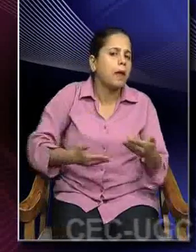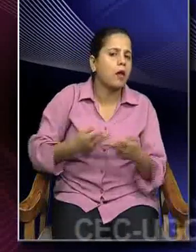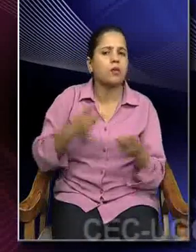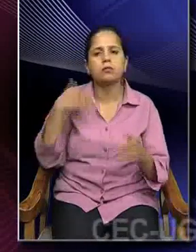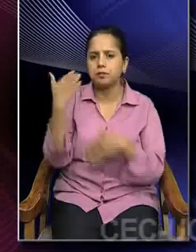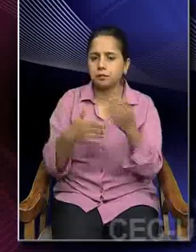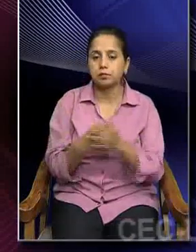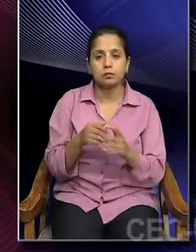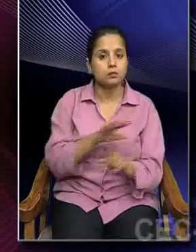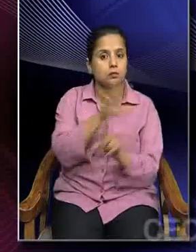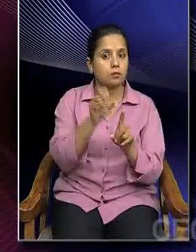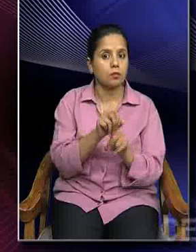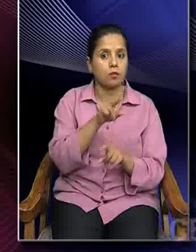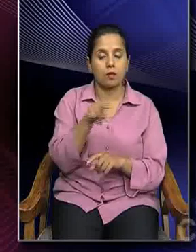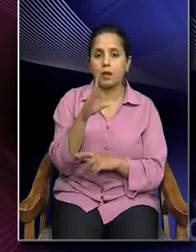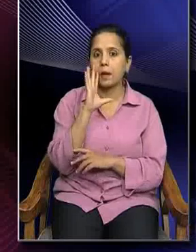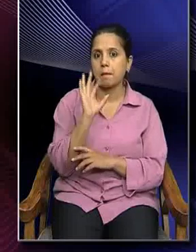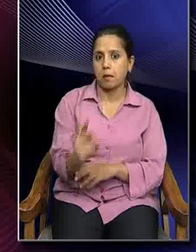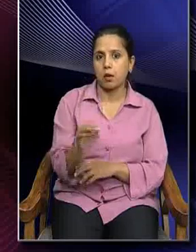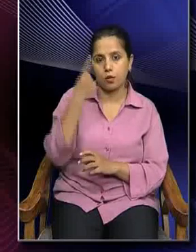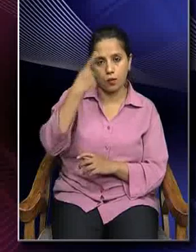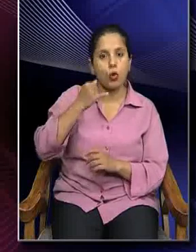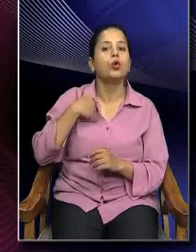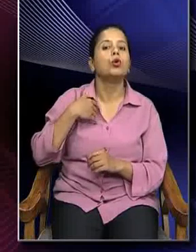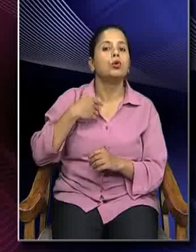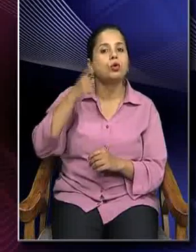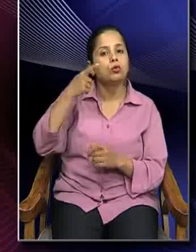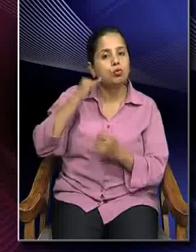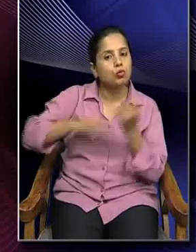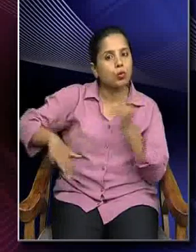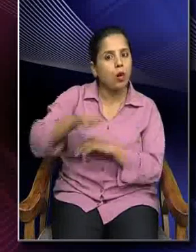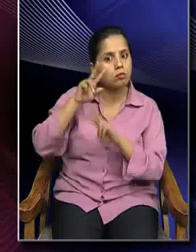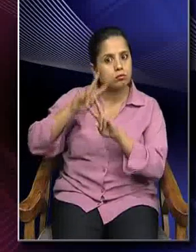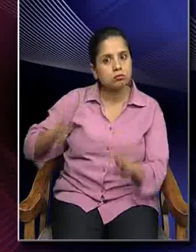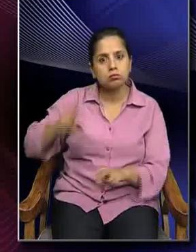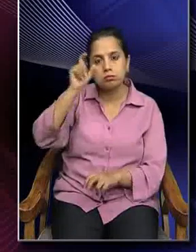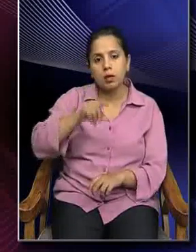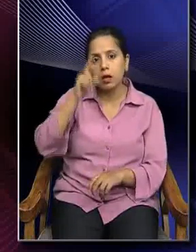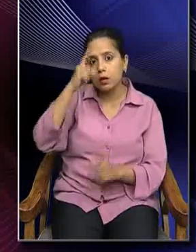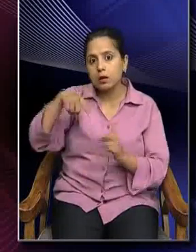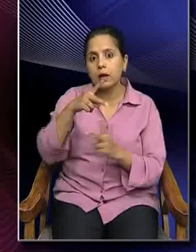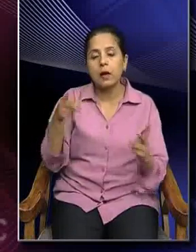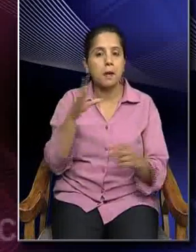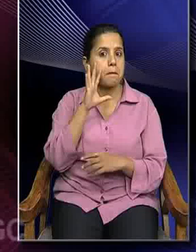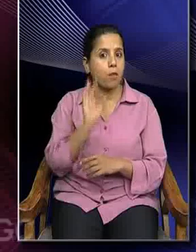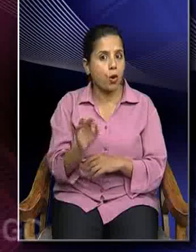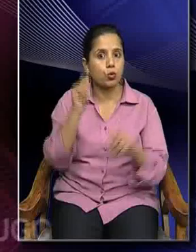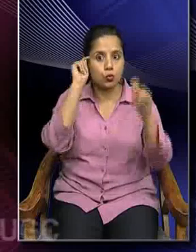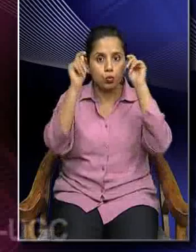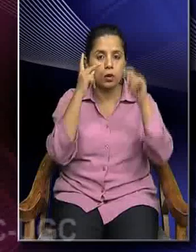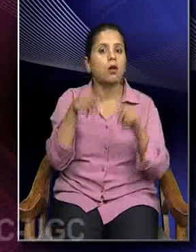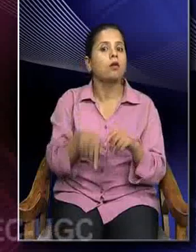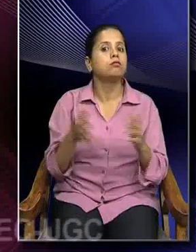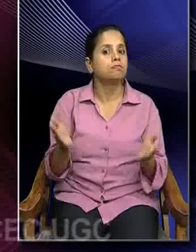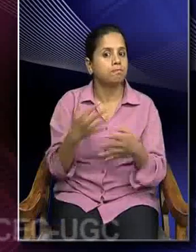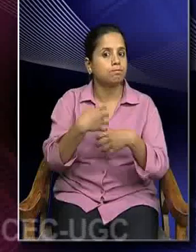So culture becomes important for sociologists because it plays an important role in the production